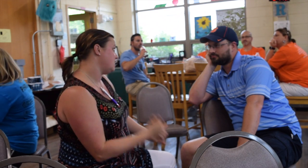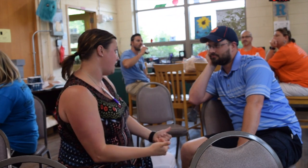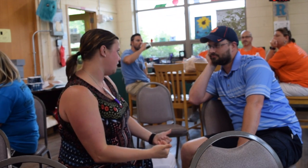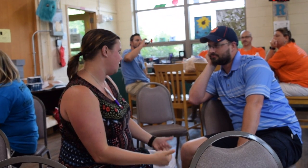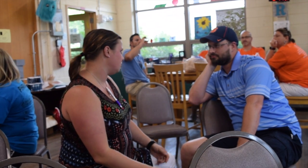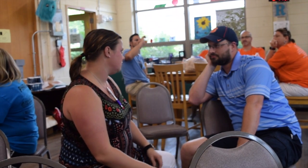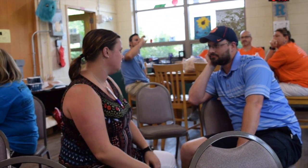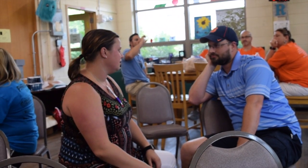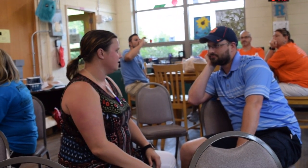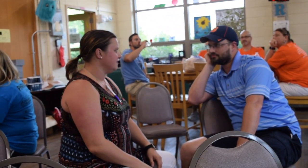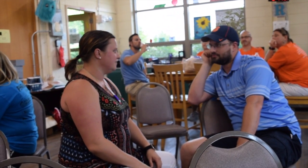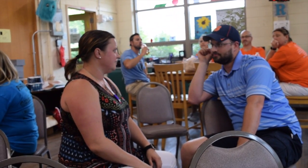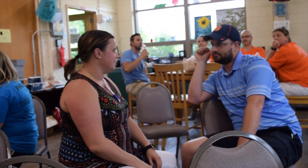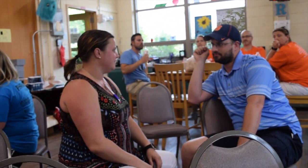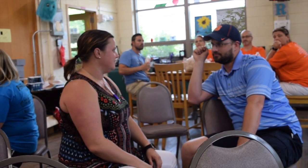Okay, are we ready?